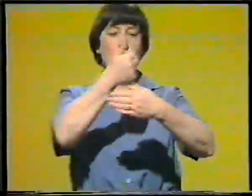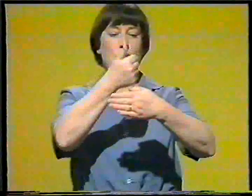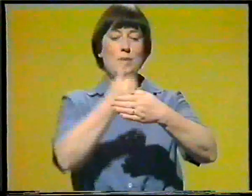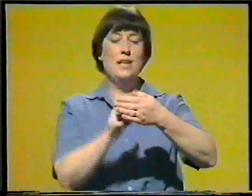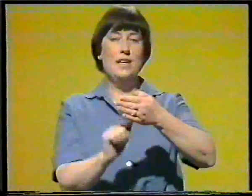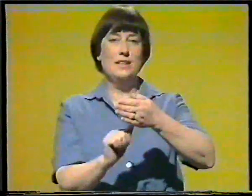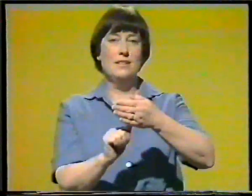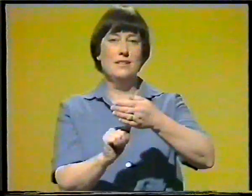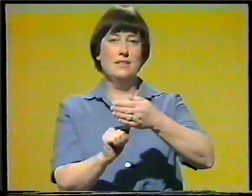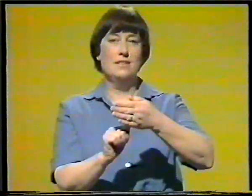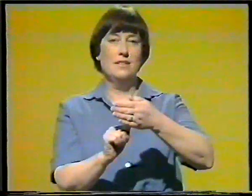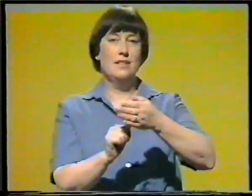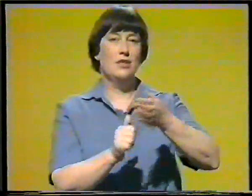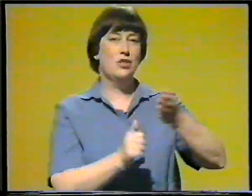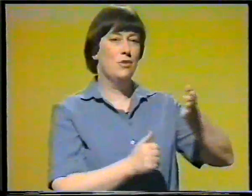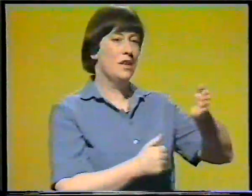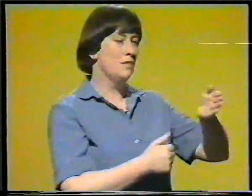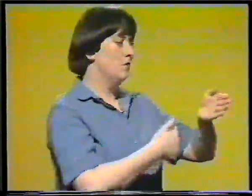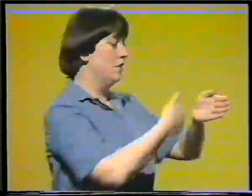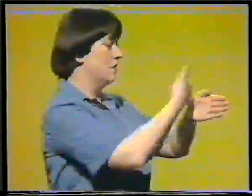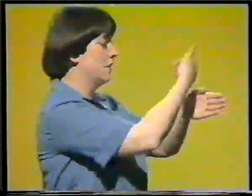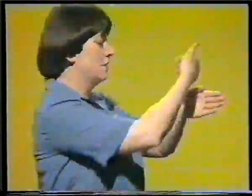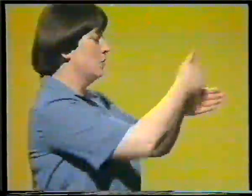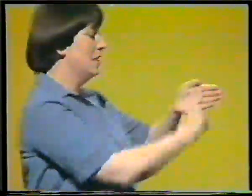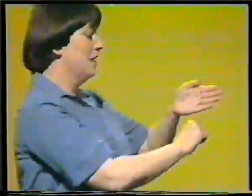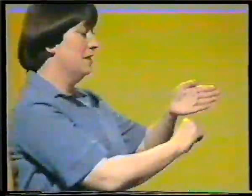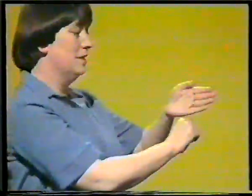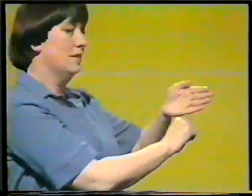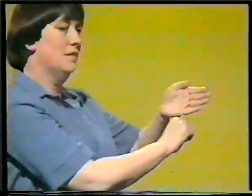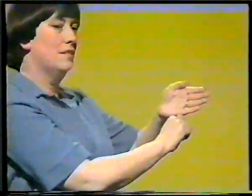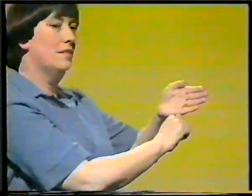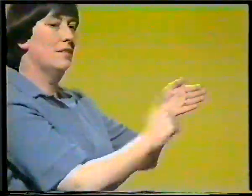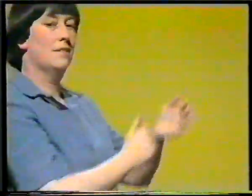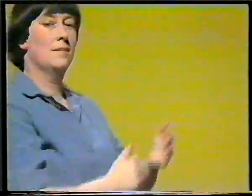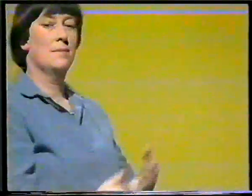To begin. And I'll show you that in reverse. To begin.